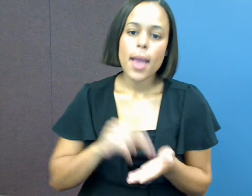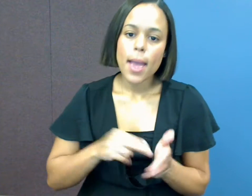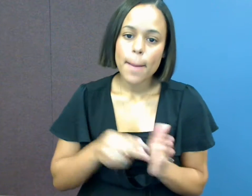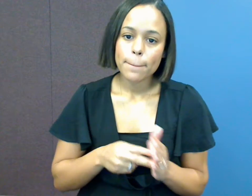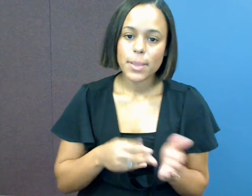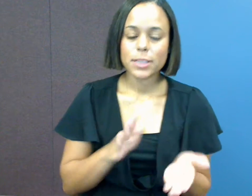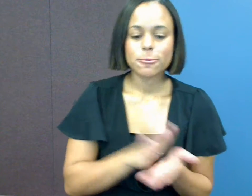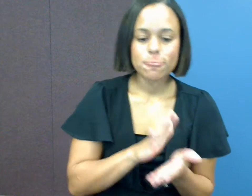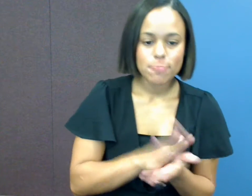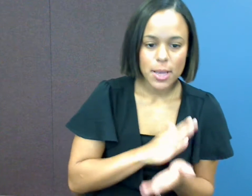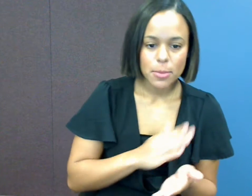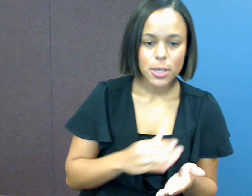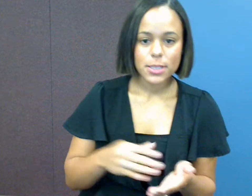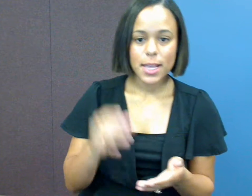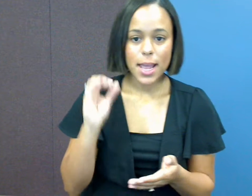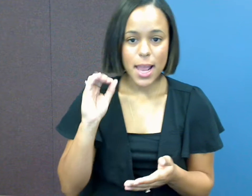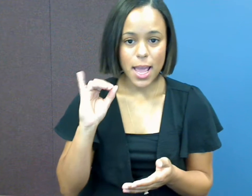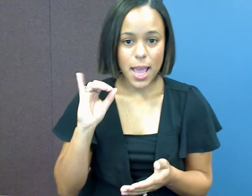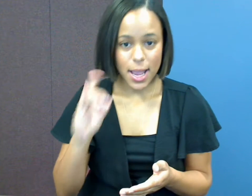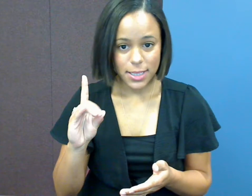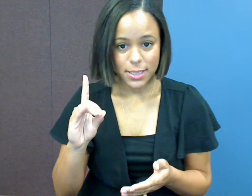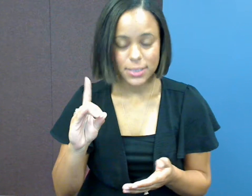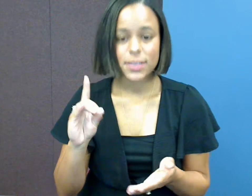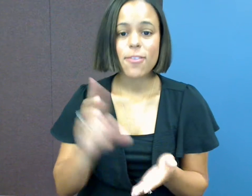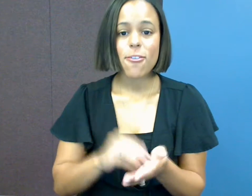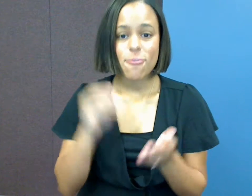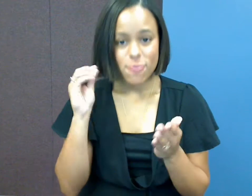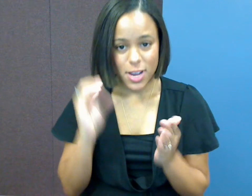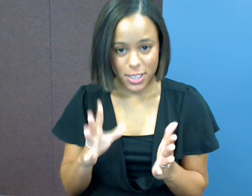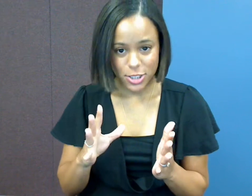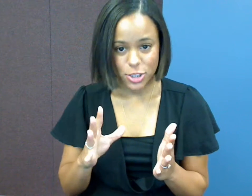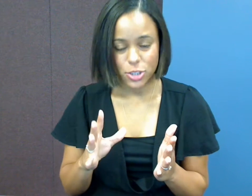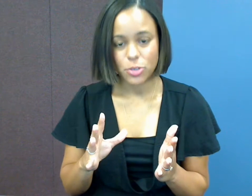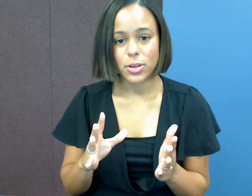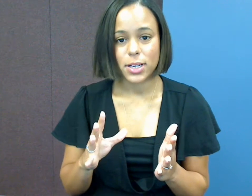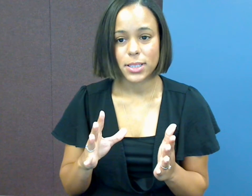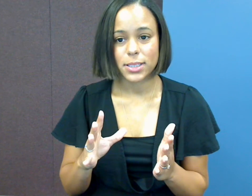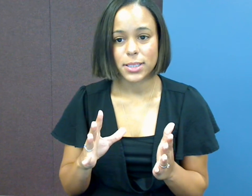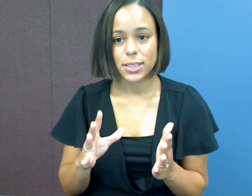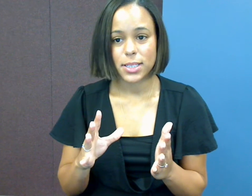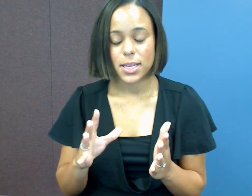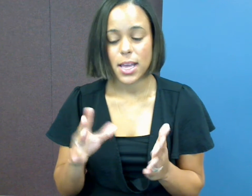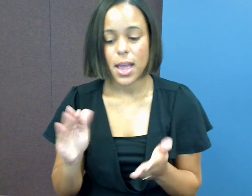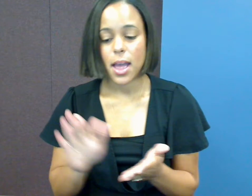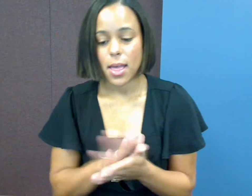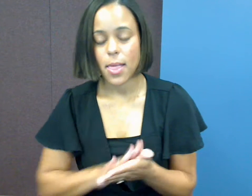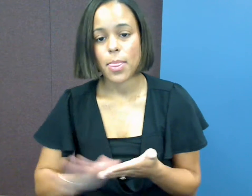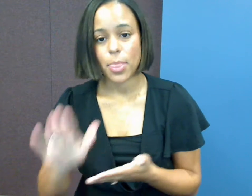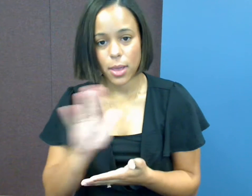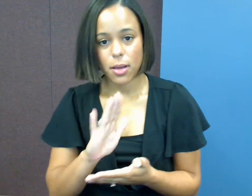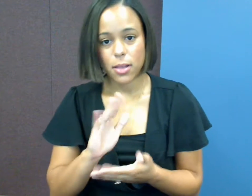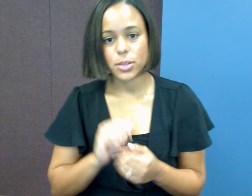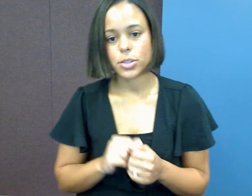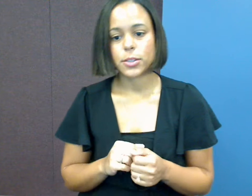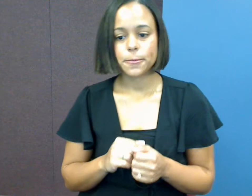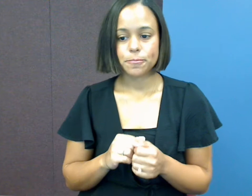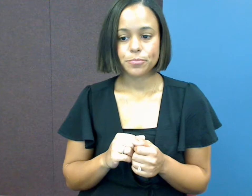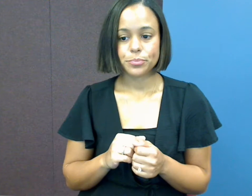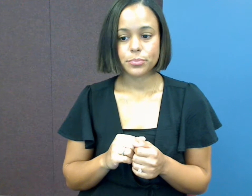students that is maintained by the institutions in any medium. There are exceptions to records that are maintained